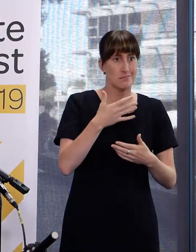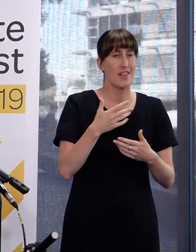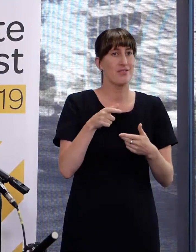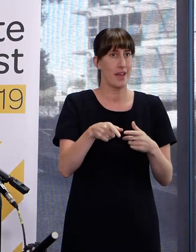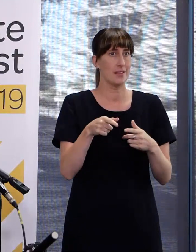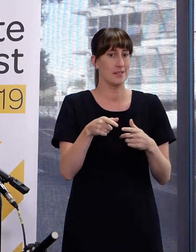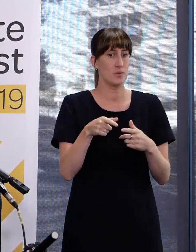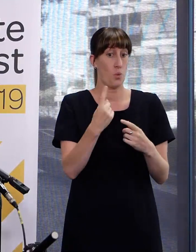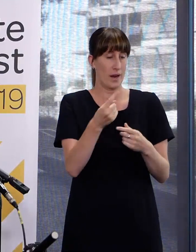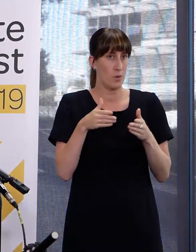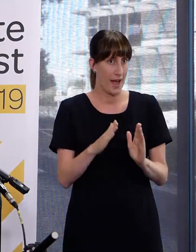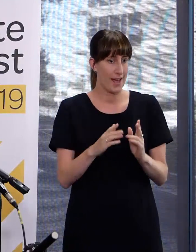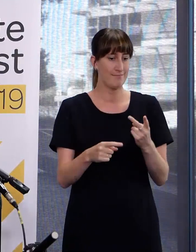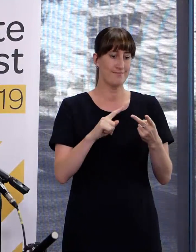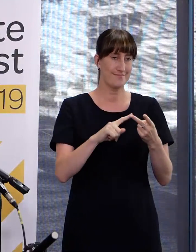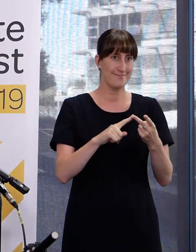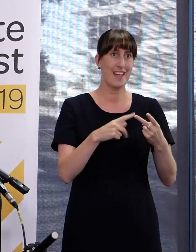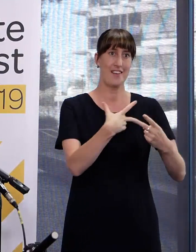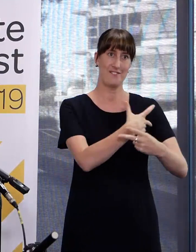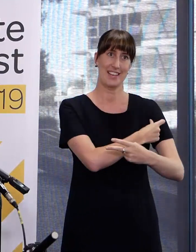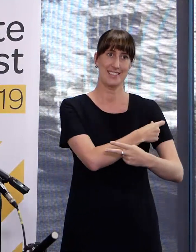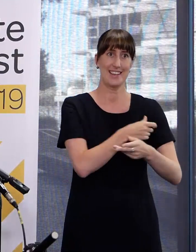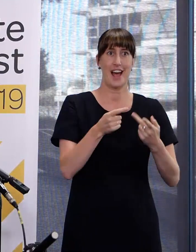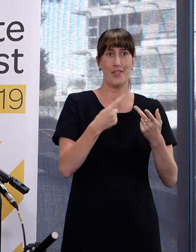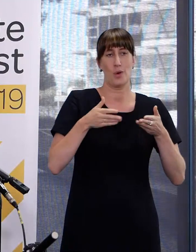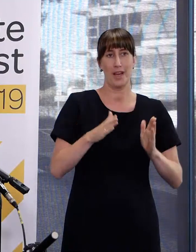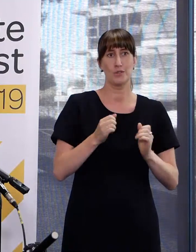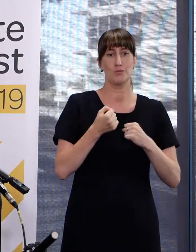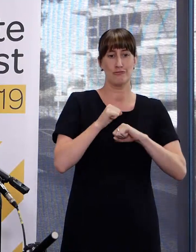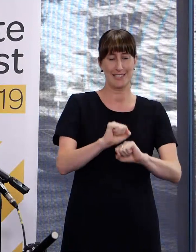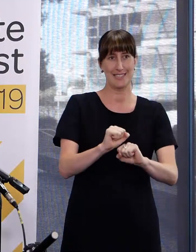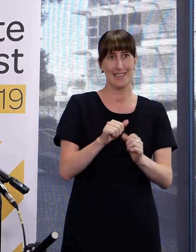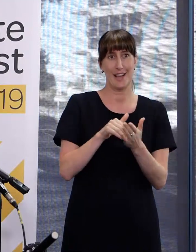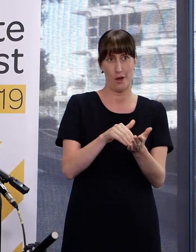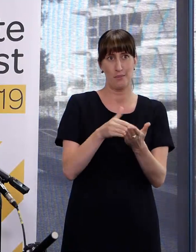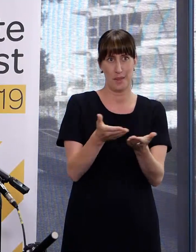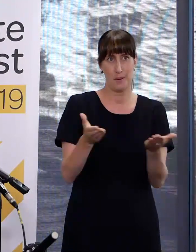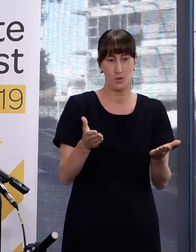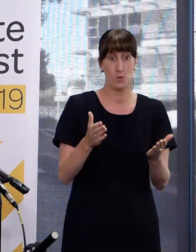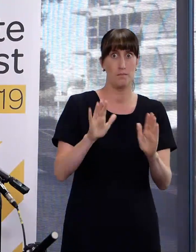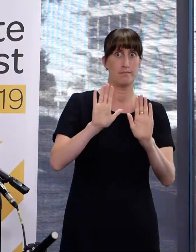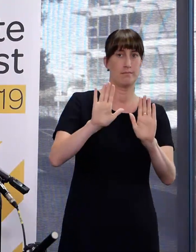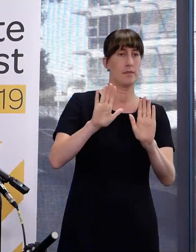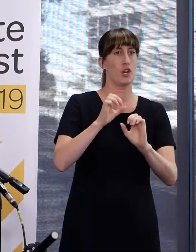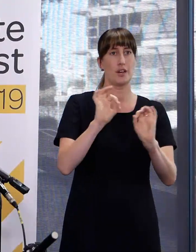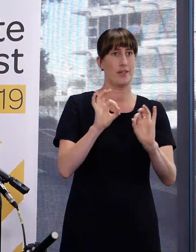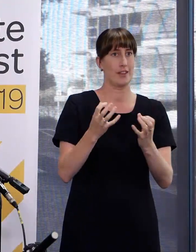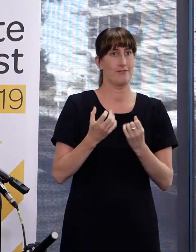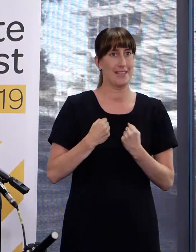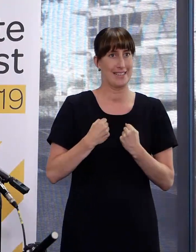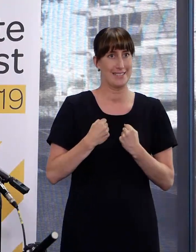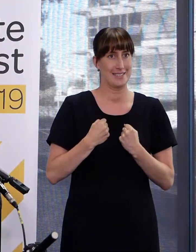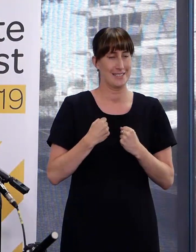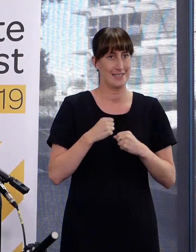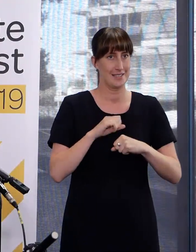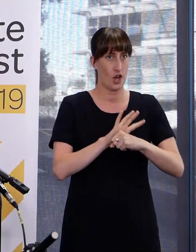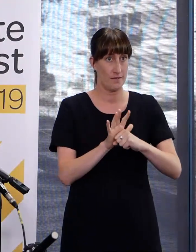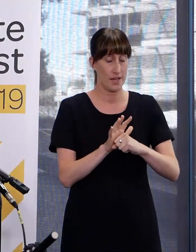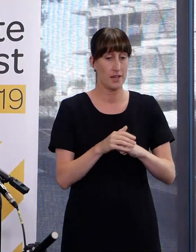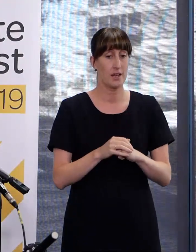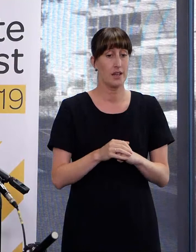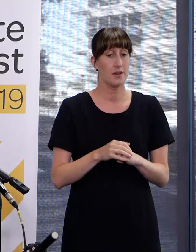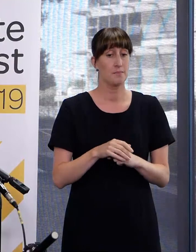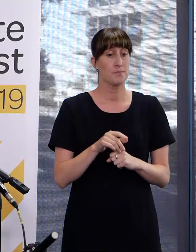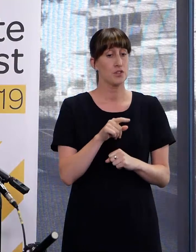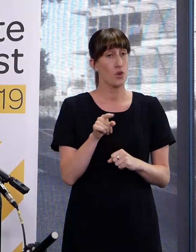on us is to make sure that workers at the front line, at the border workforce, are really confident about the information they are receiving so that they